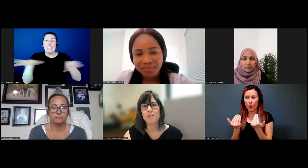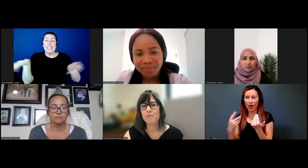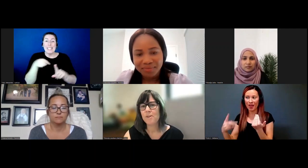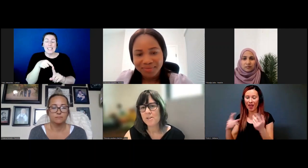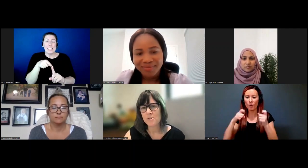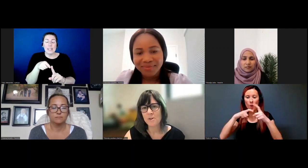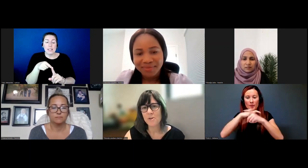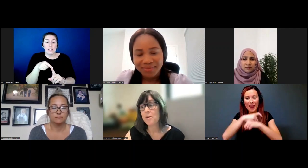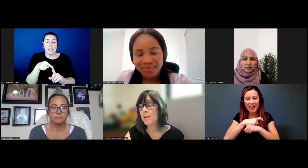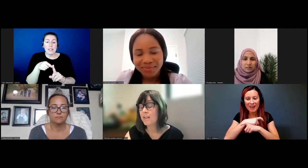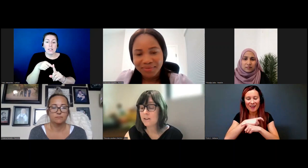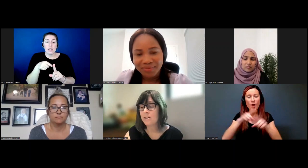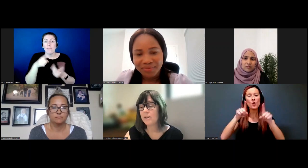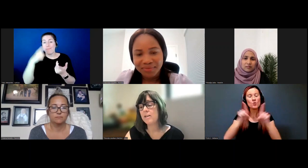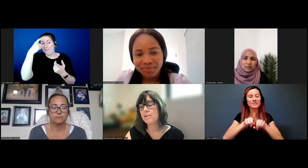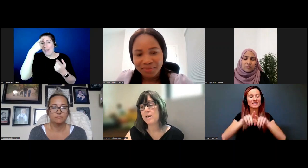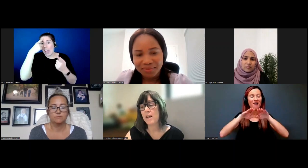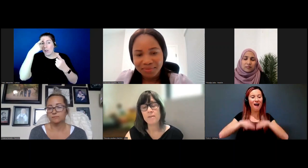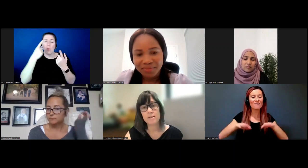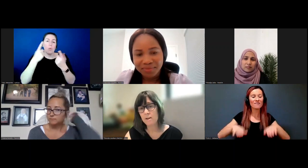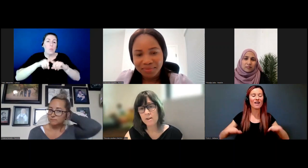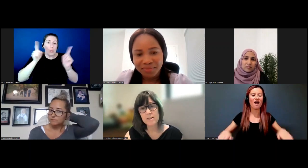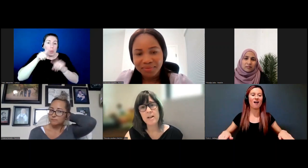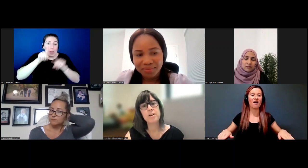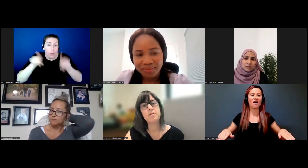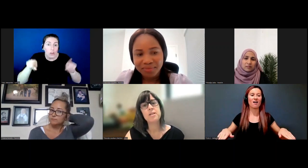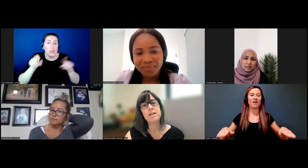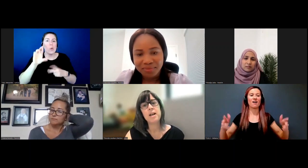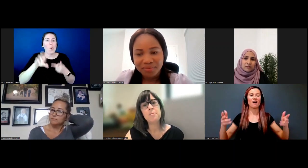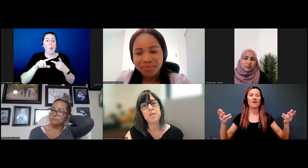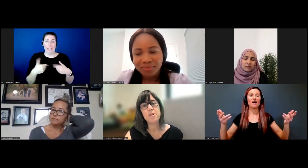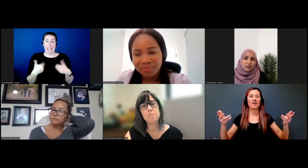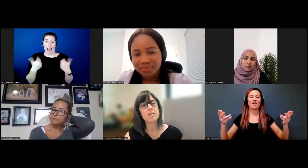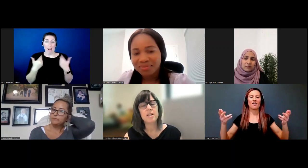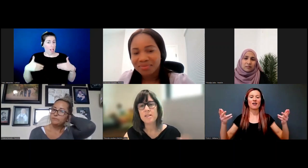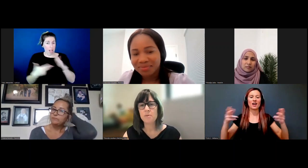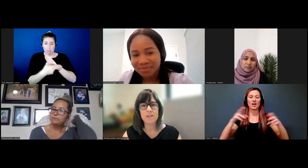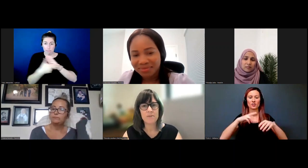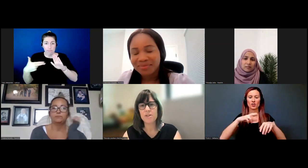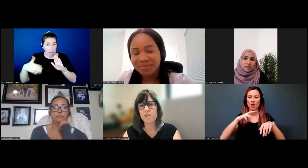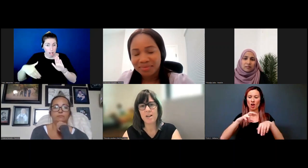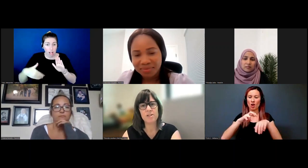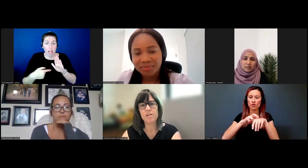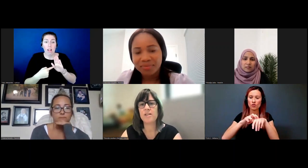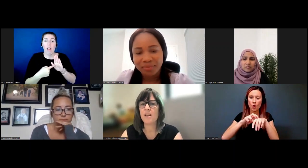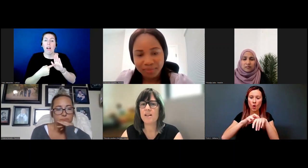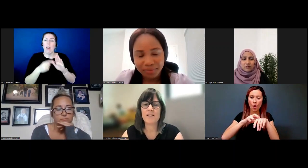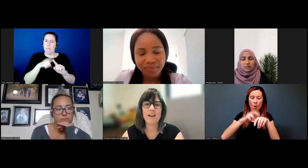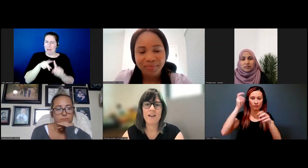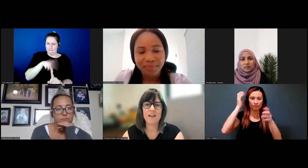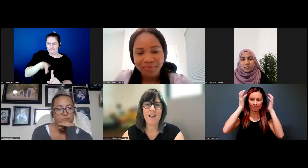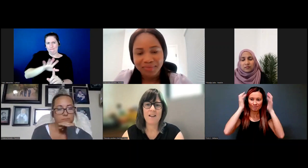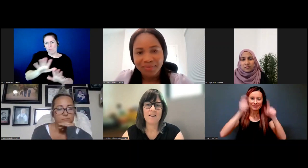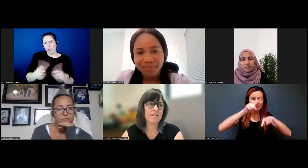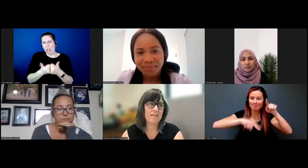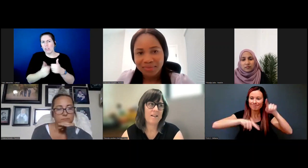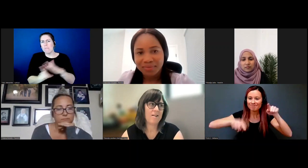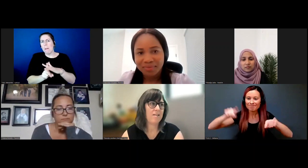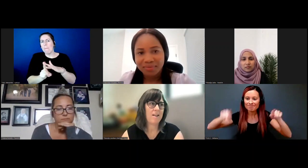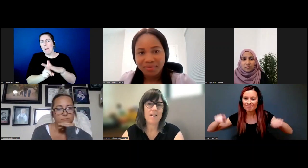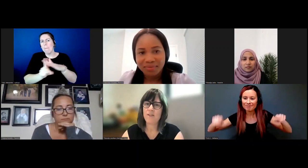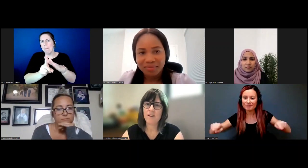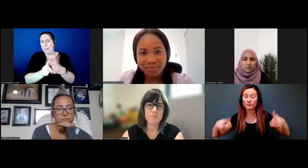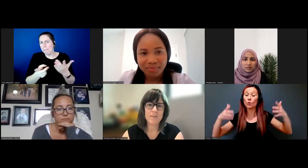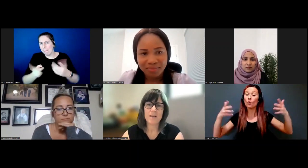who are neurodiverse or who are in the early years and haven't got a diagnosis yet, but they're presenting with different challenges in that setting,